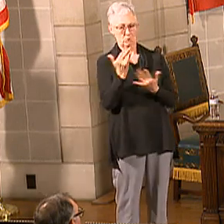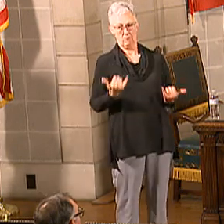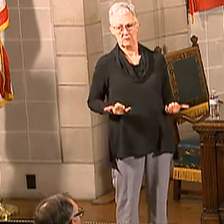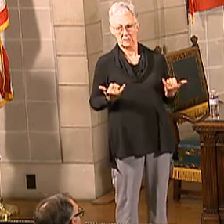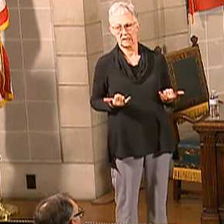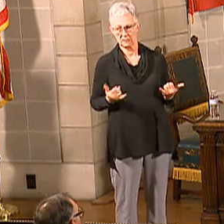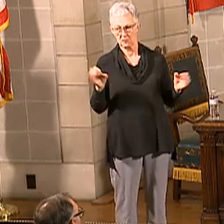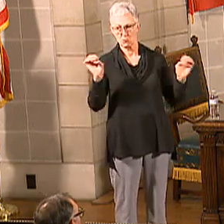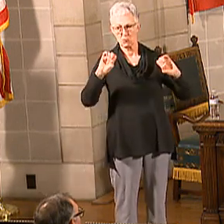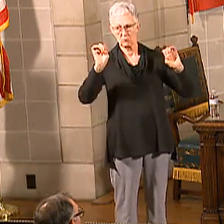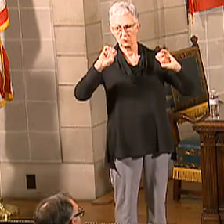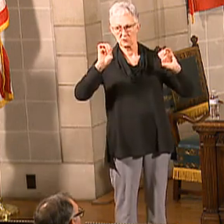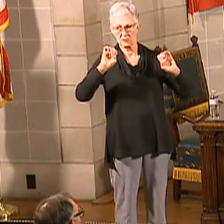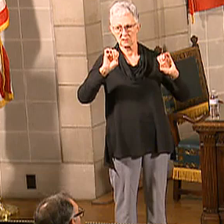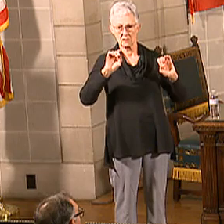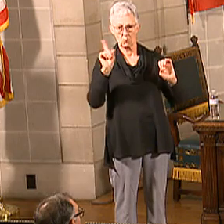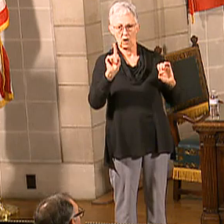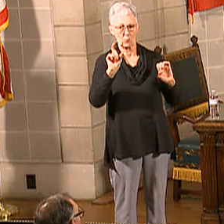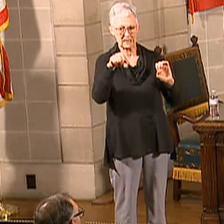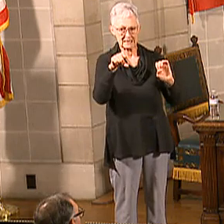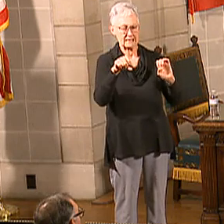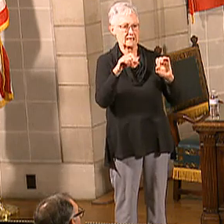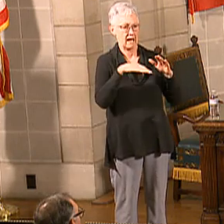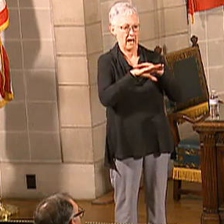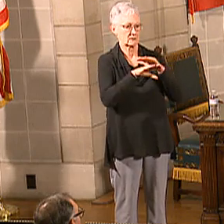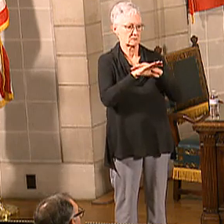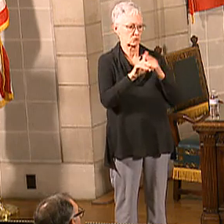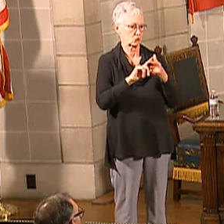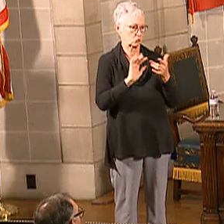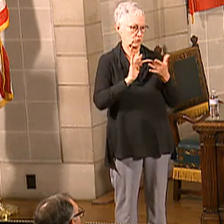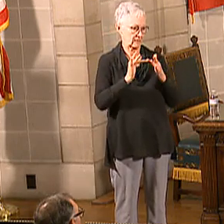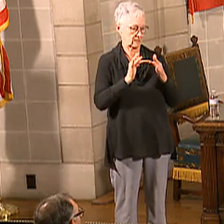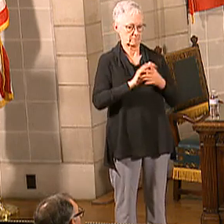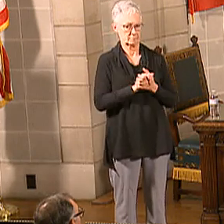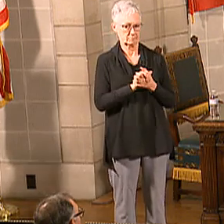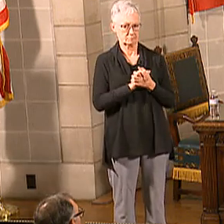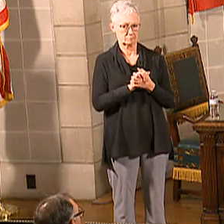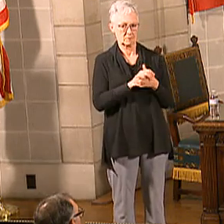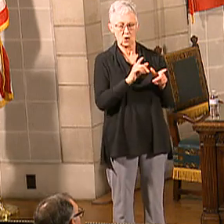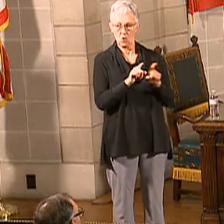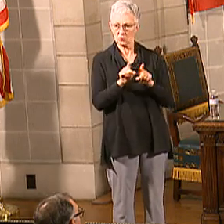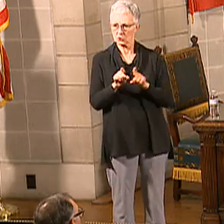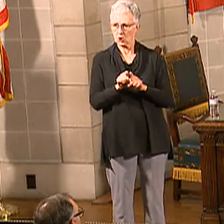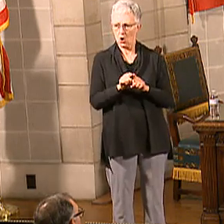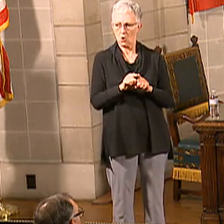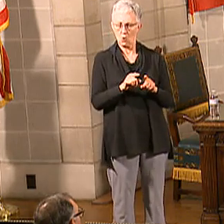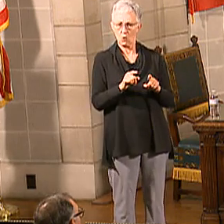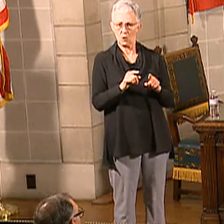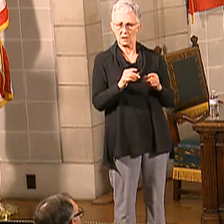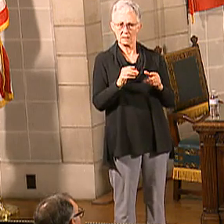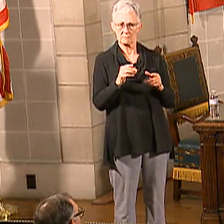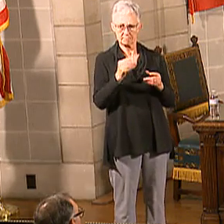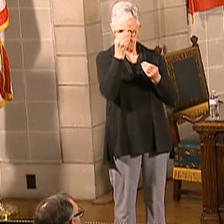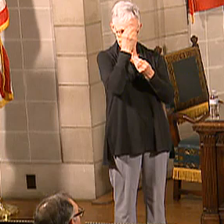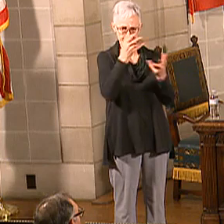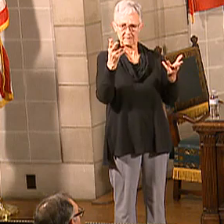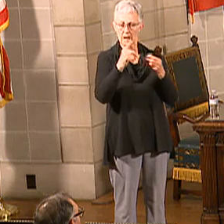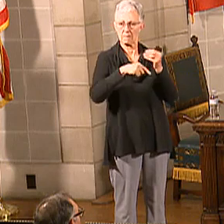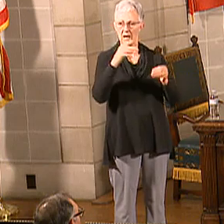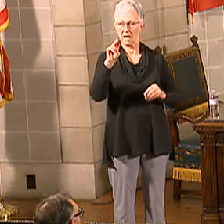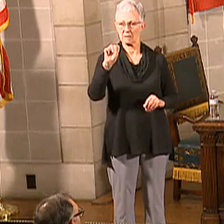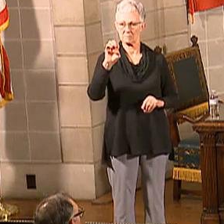guys. In that category, thanks. Also want to give a shout out to Medica. You may recall last week we had